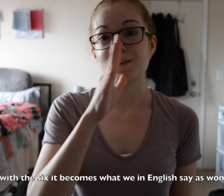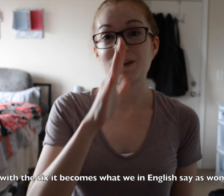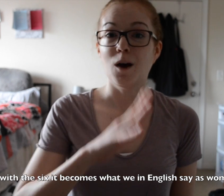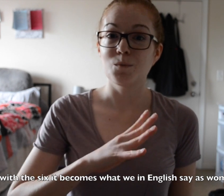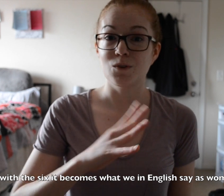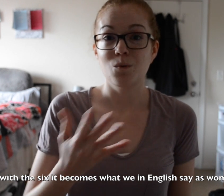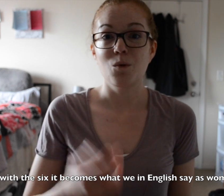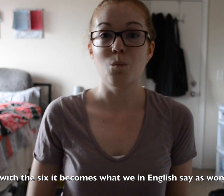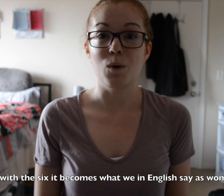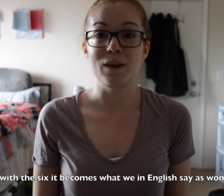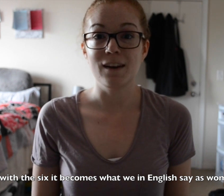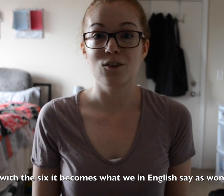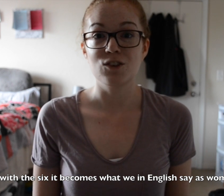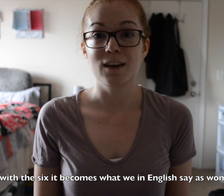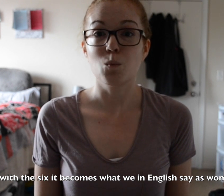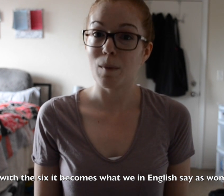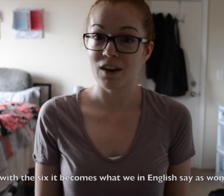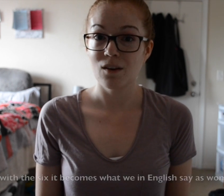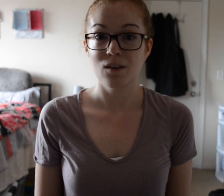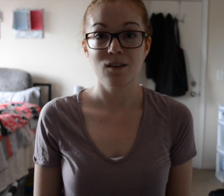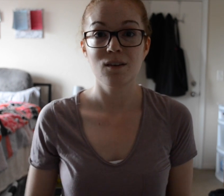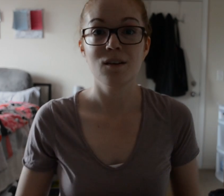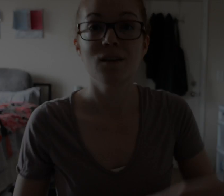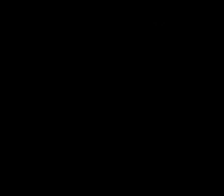it becomes what we in English say as women.